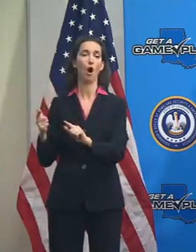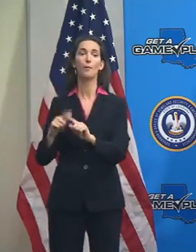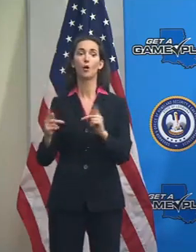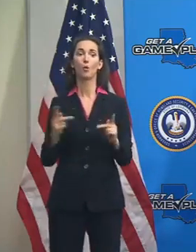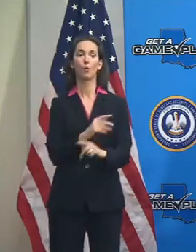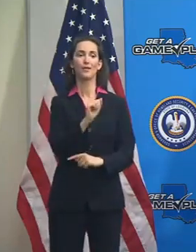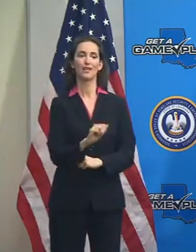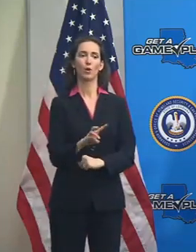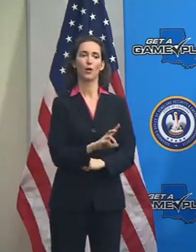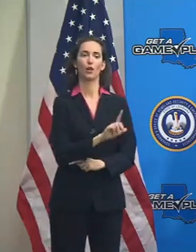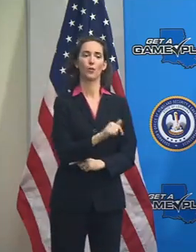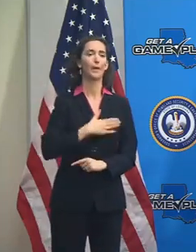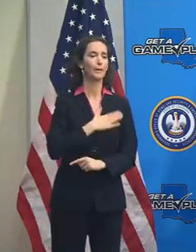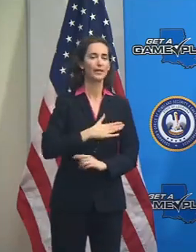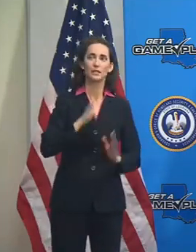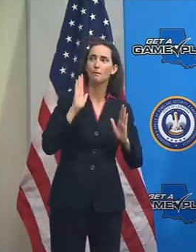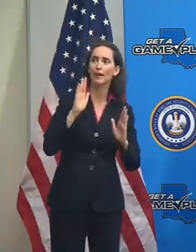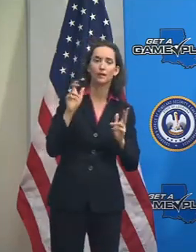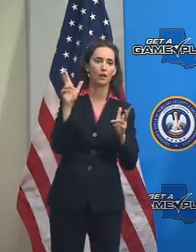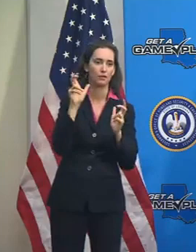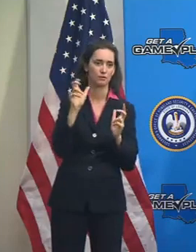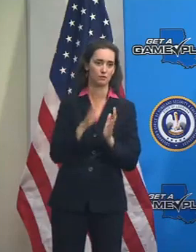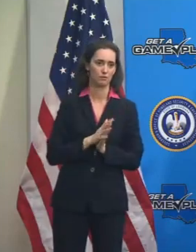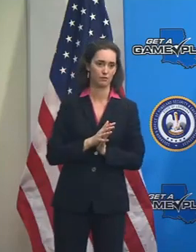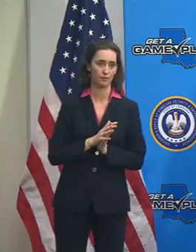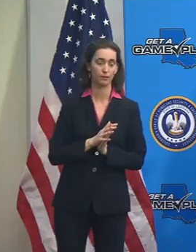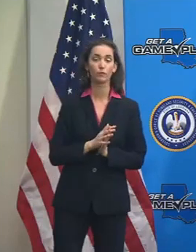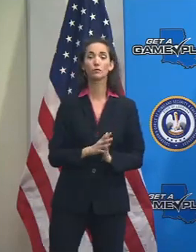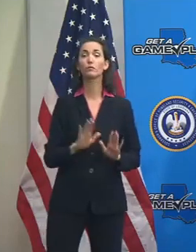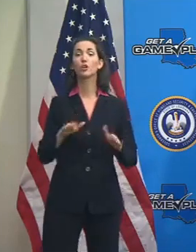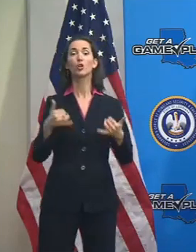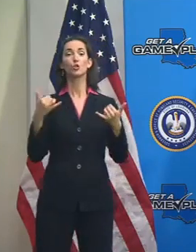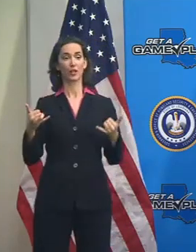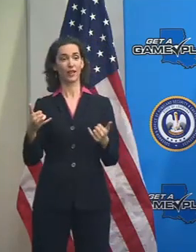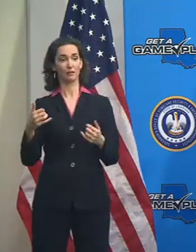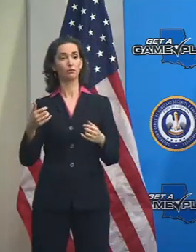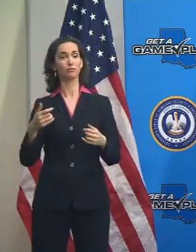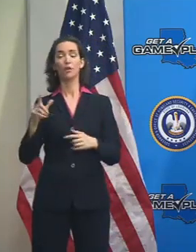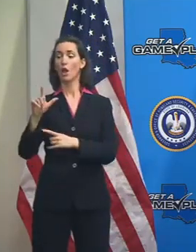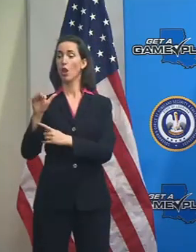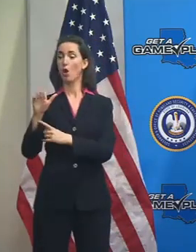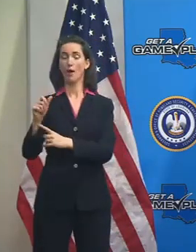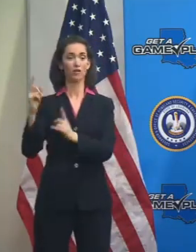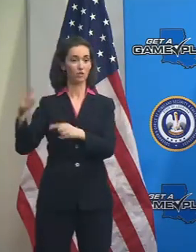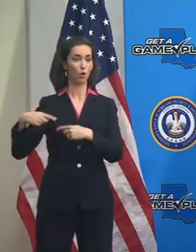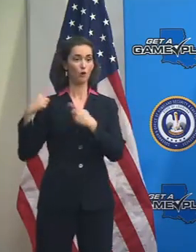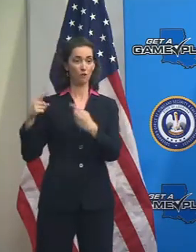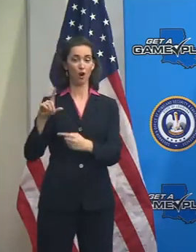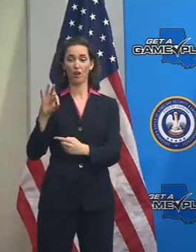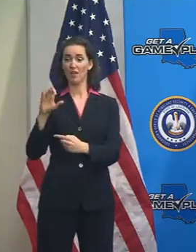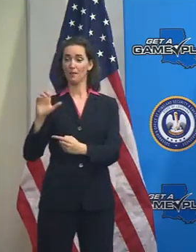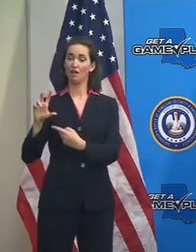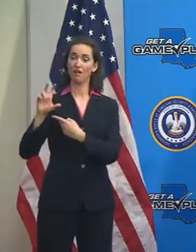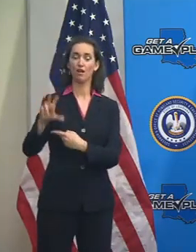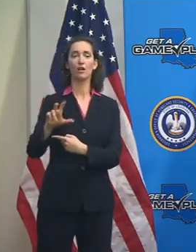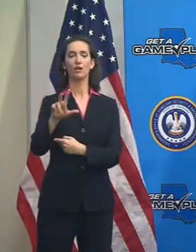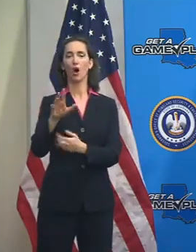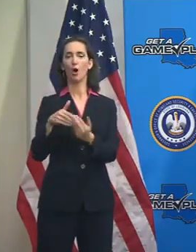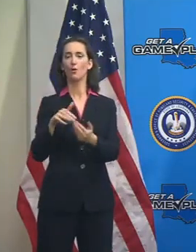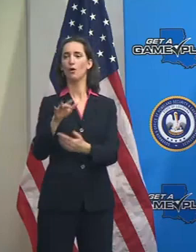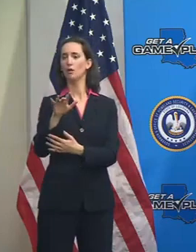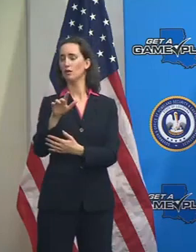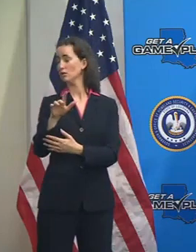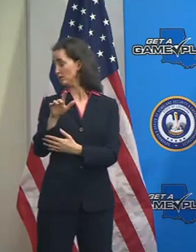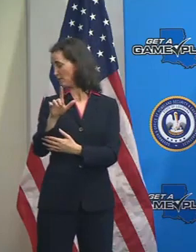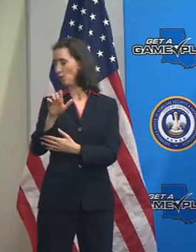Louisiana. To date, because of Laura, FEMA has put nearly $157 million in the hands of